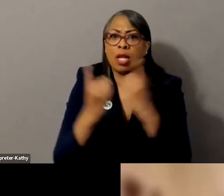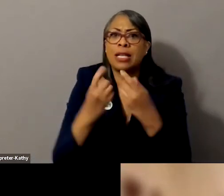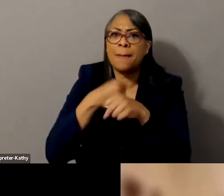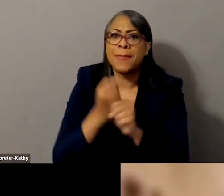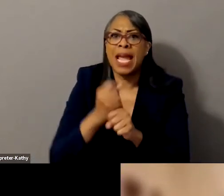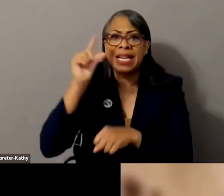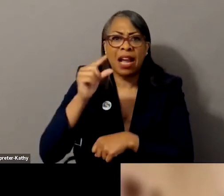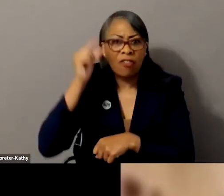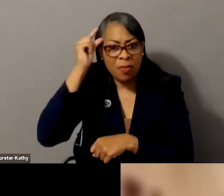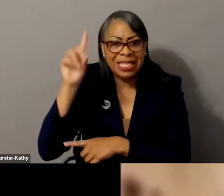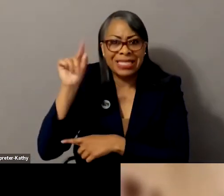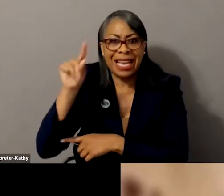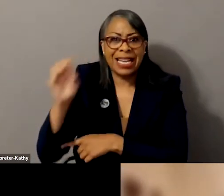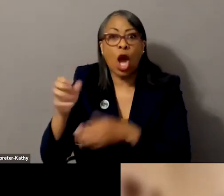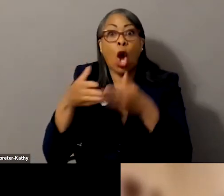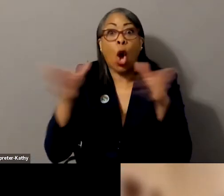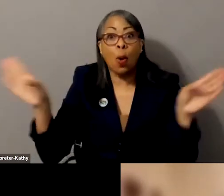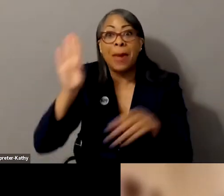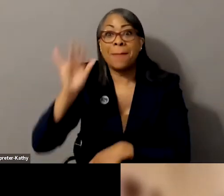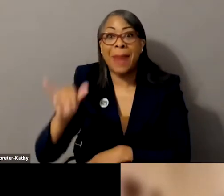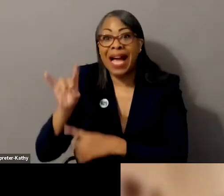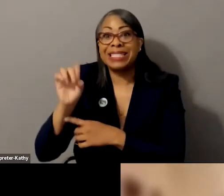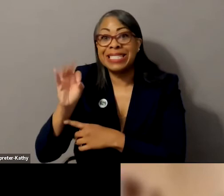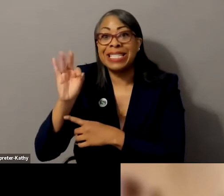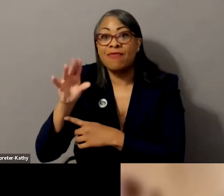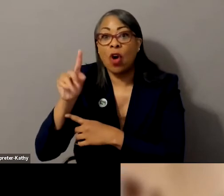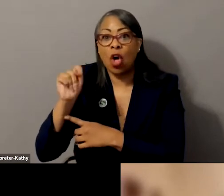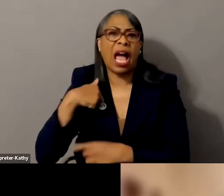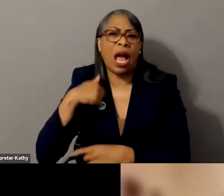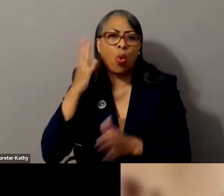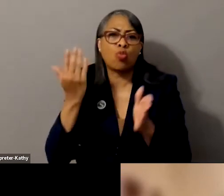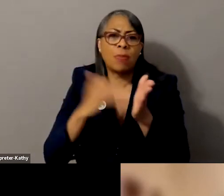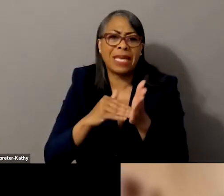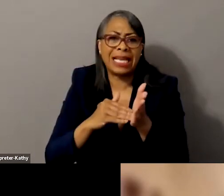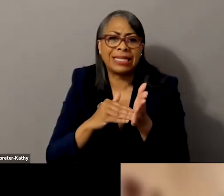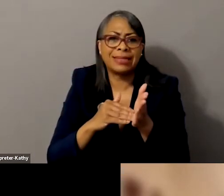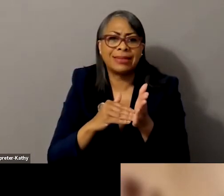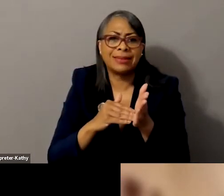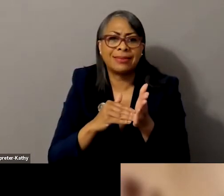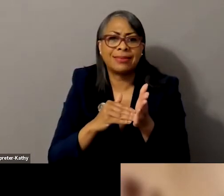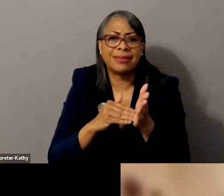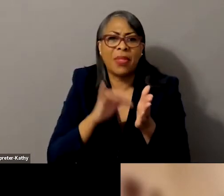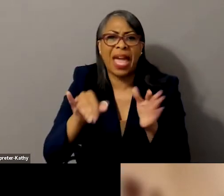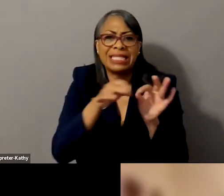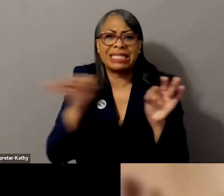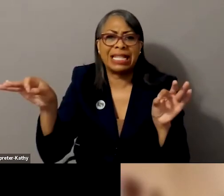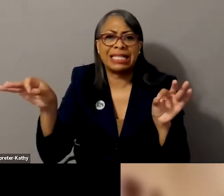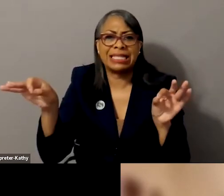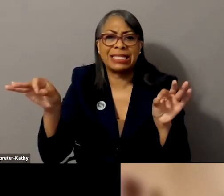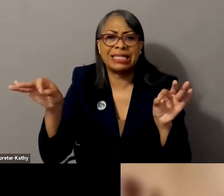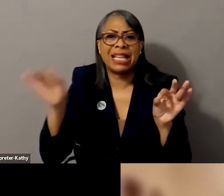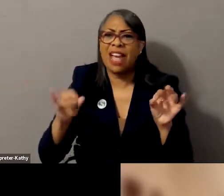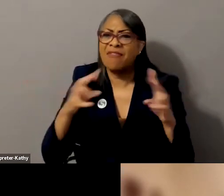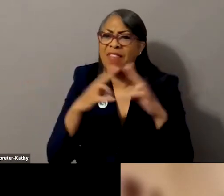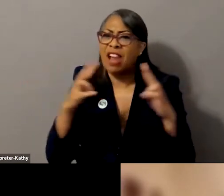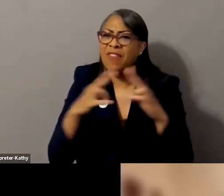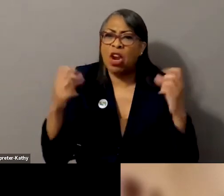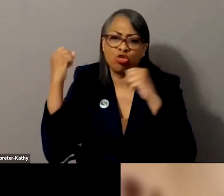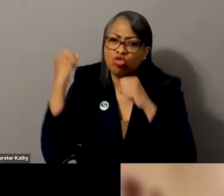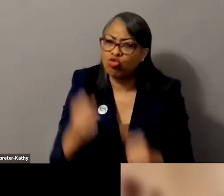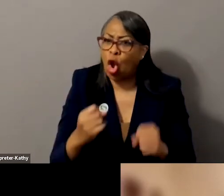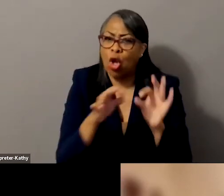open by default. I'll just say that again because it's is a very, very strong